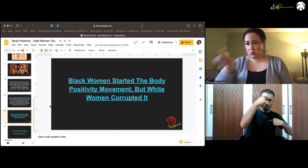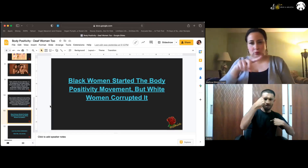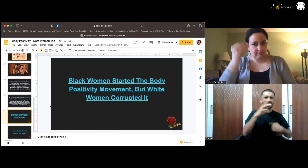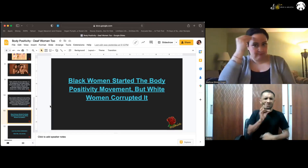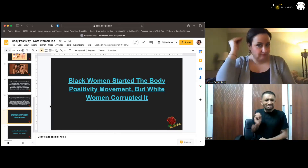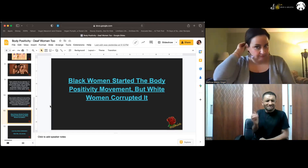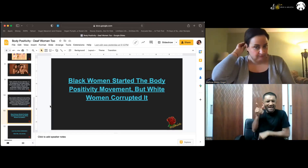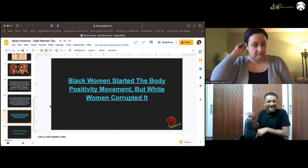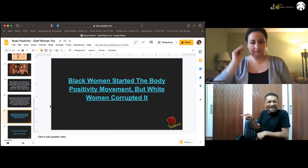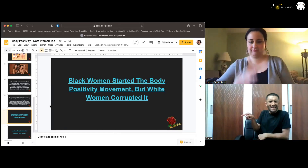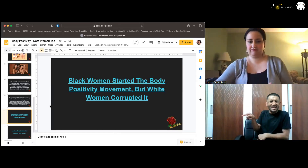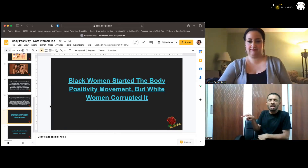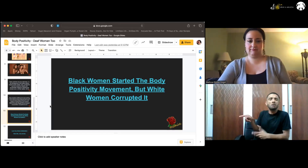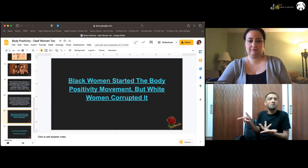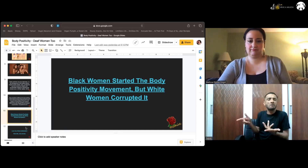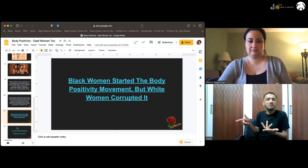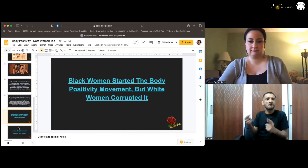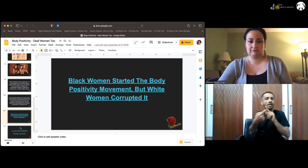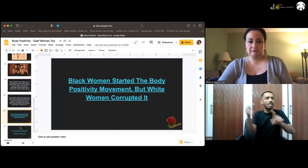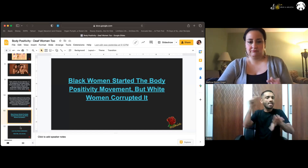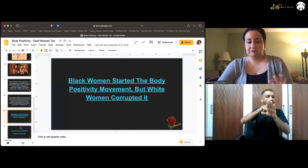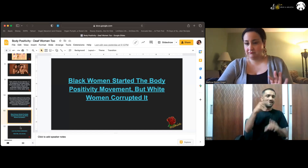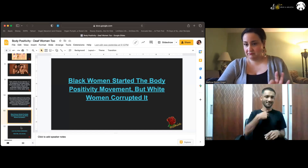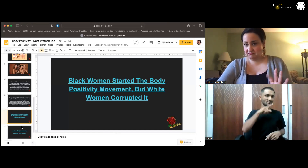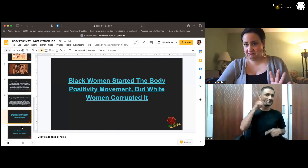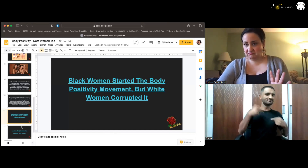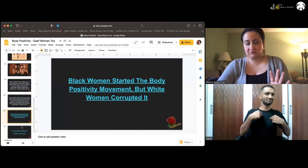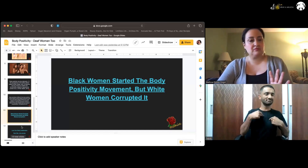limelight. So this is something for you all to know.